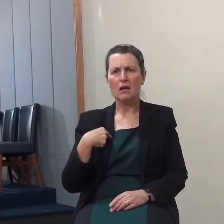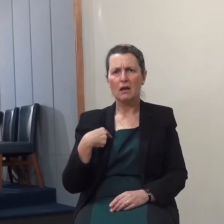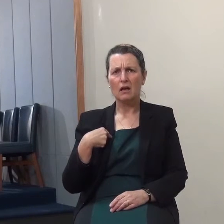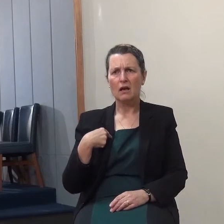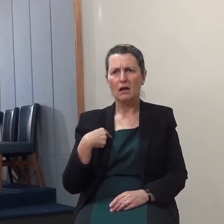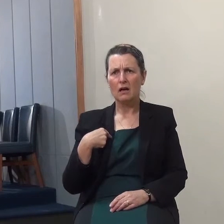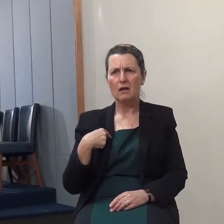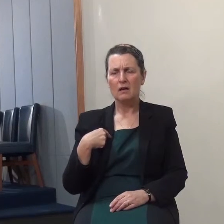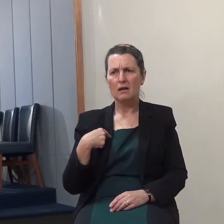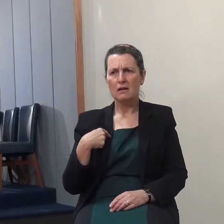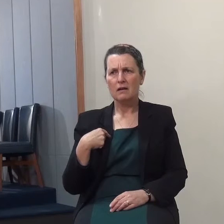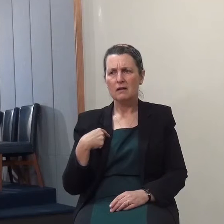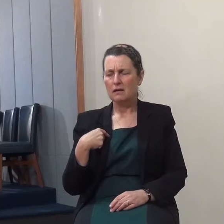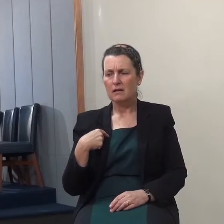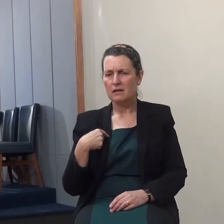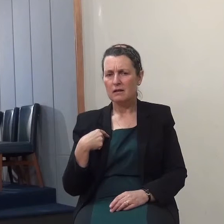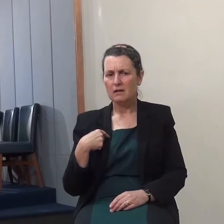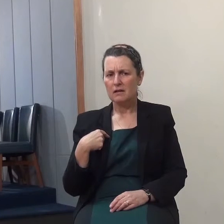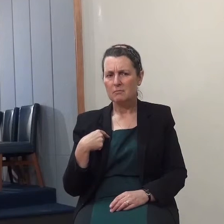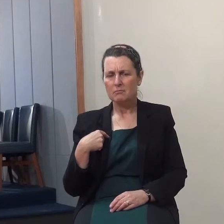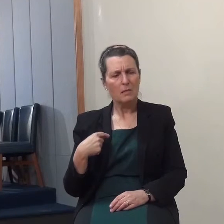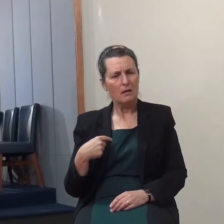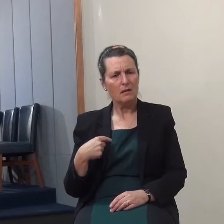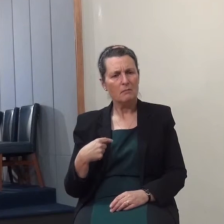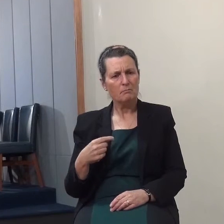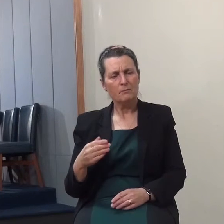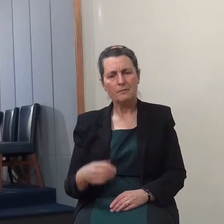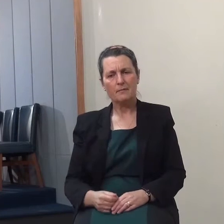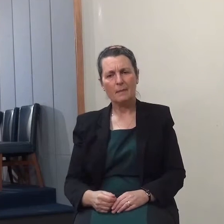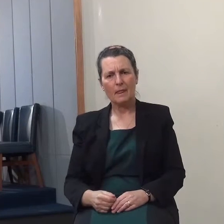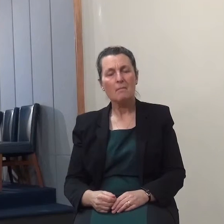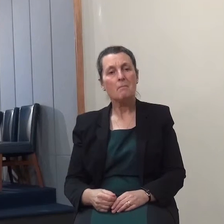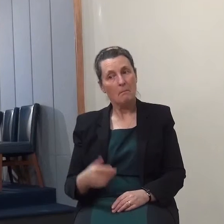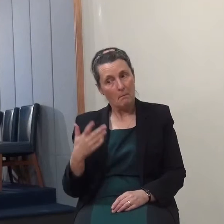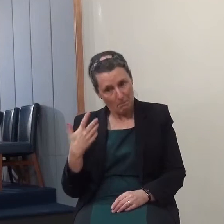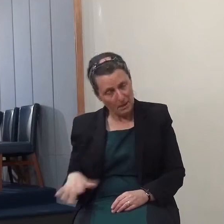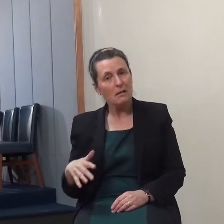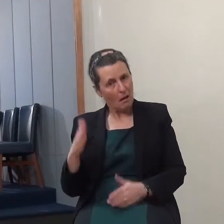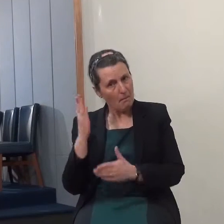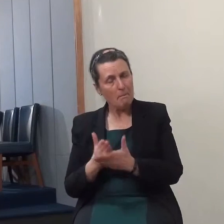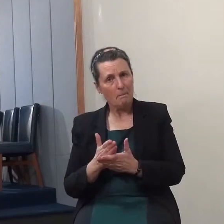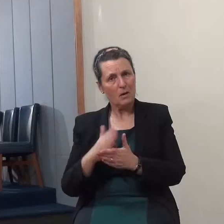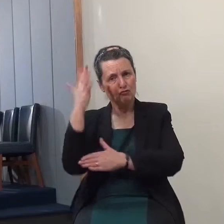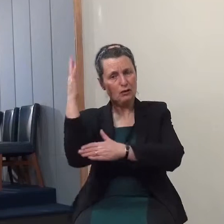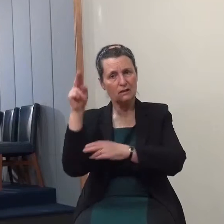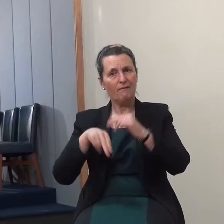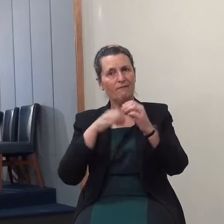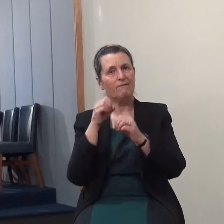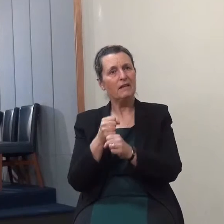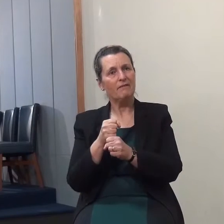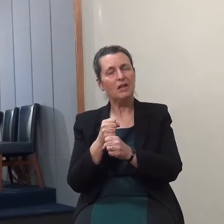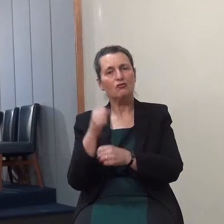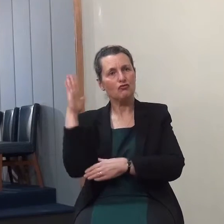Nazareth, who was surely Messiah, that's exactly what he was doing, meditating under a fig tree. How was Christ